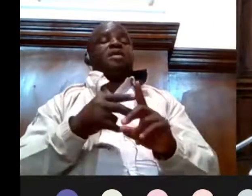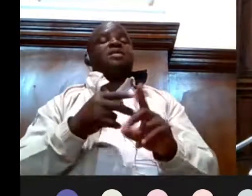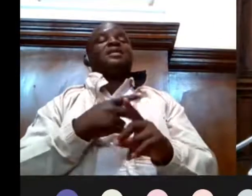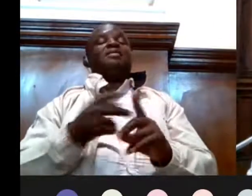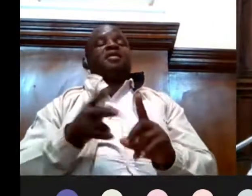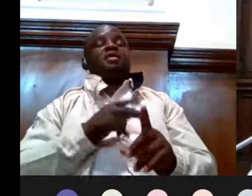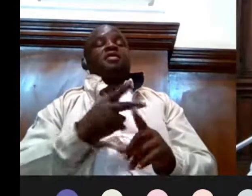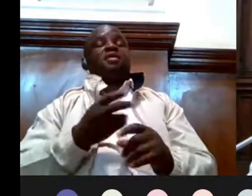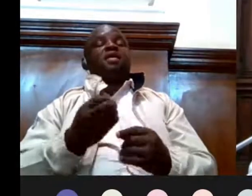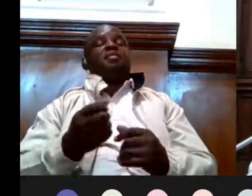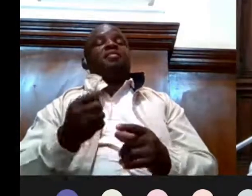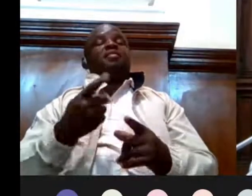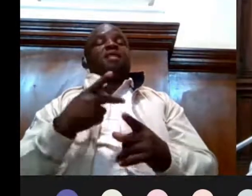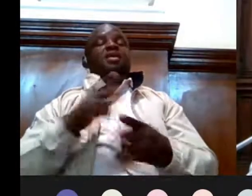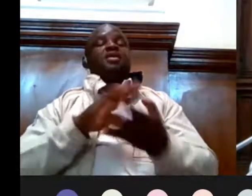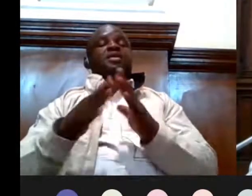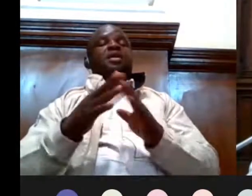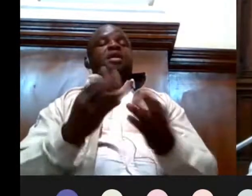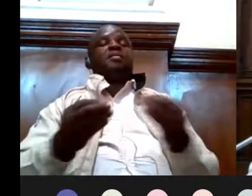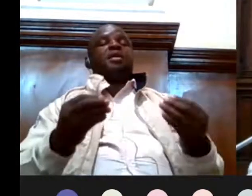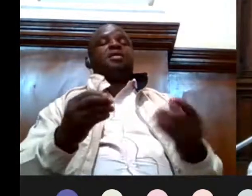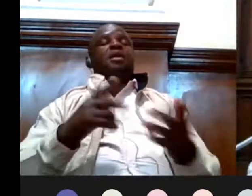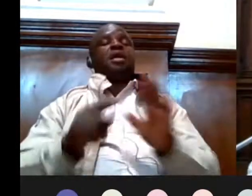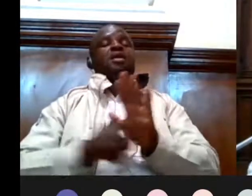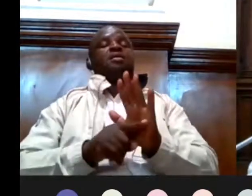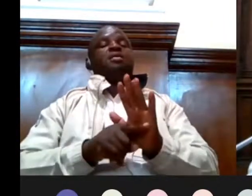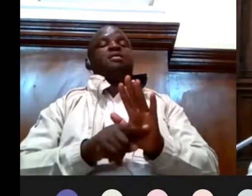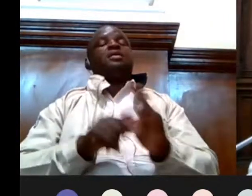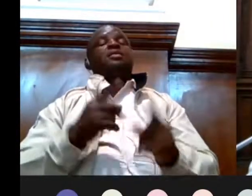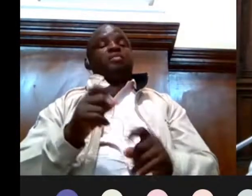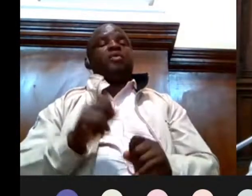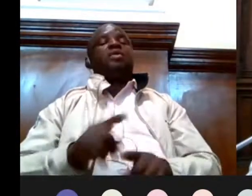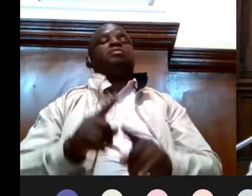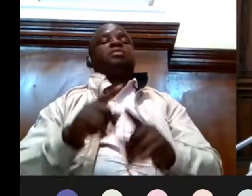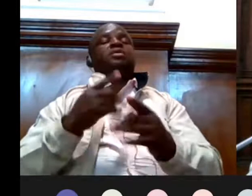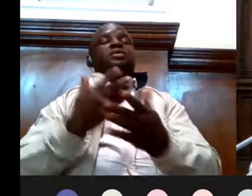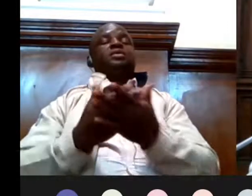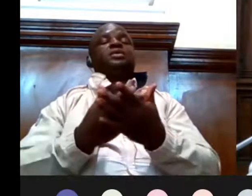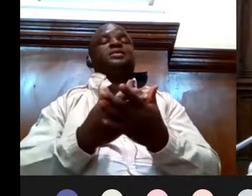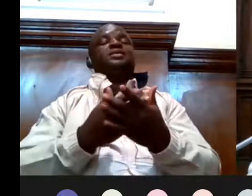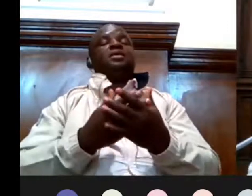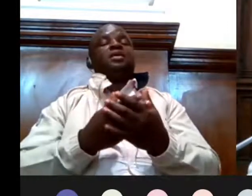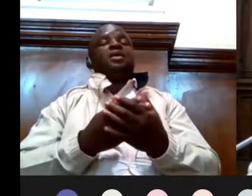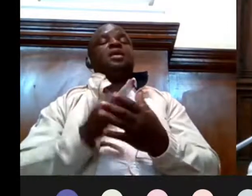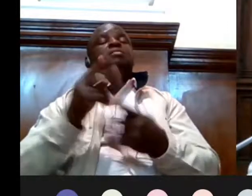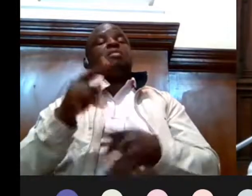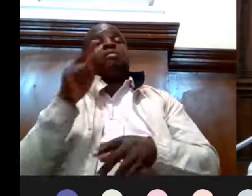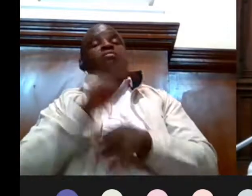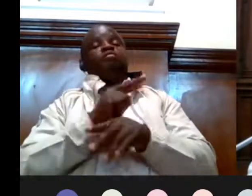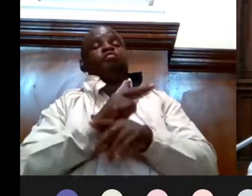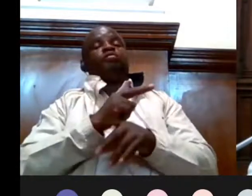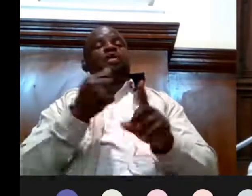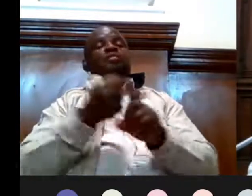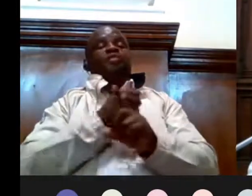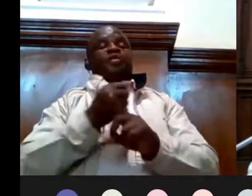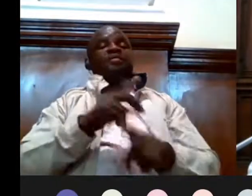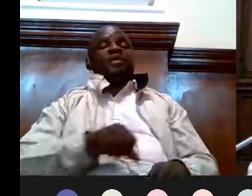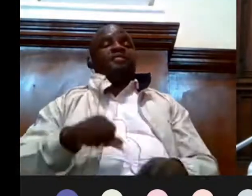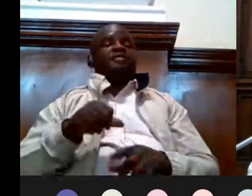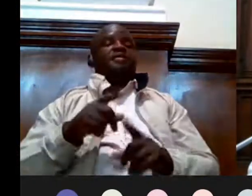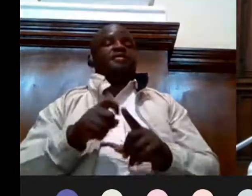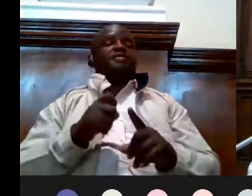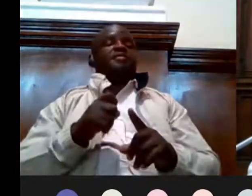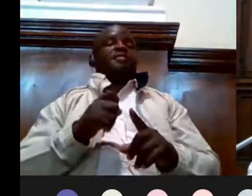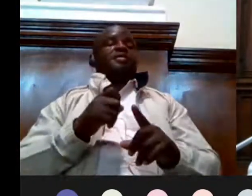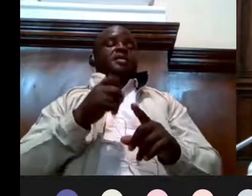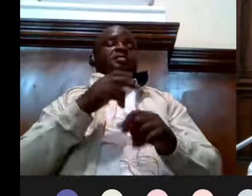negative effect on children who are not only directly abused themselves, but who witness abusive behavior between